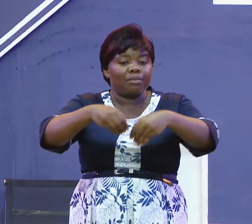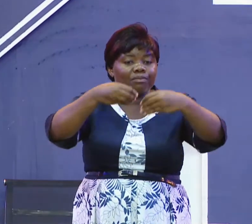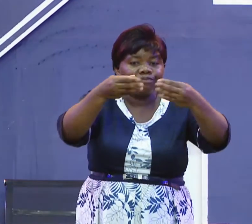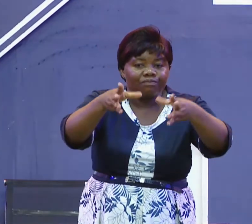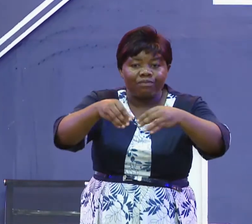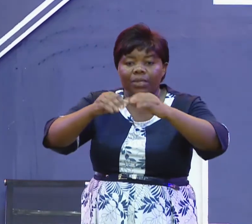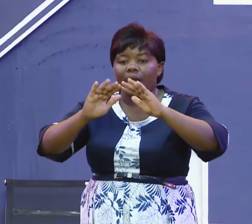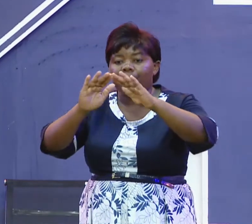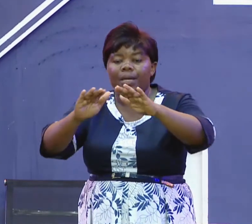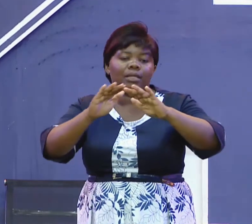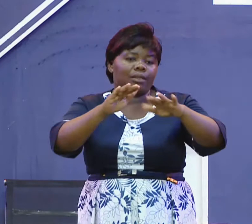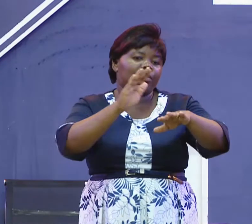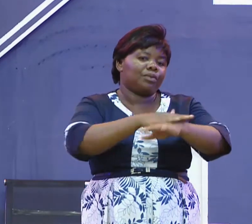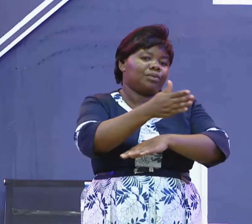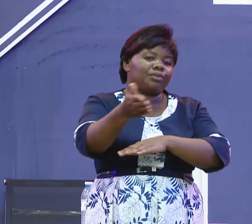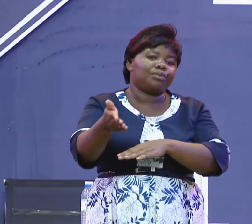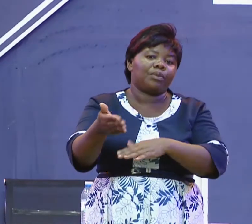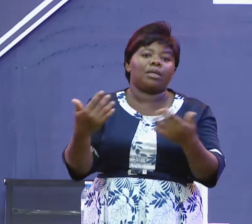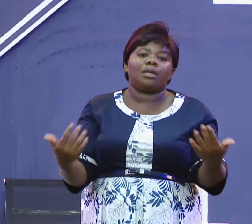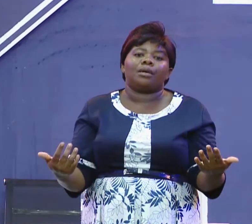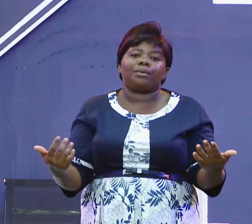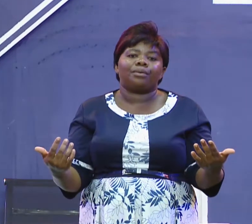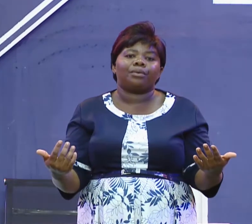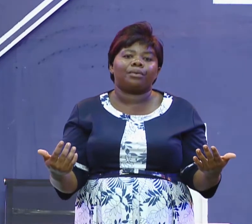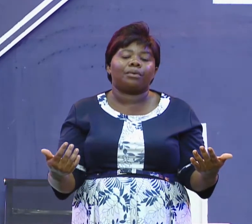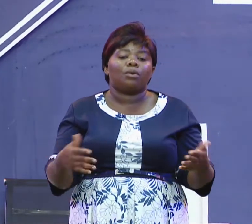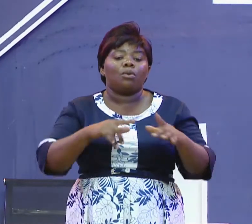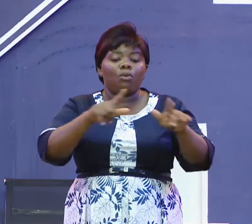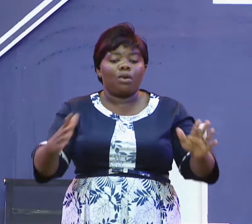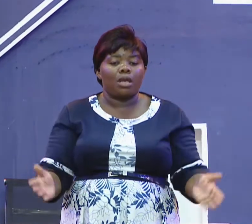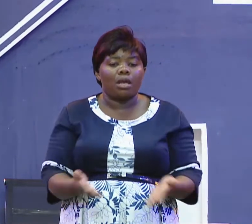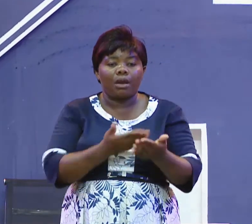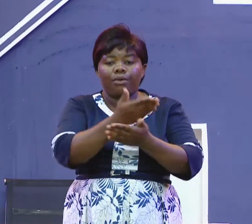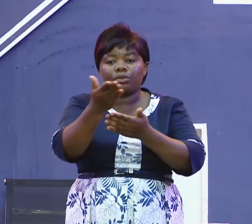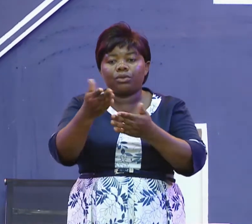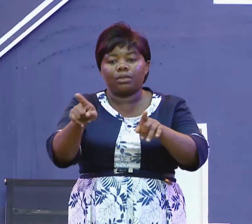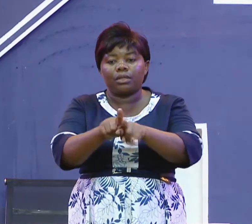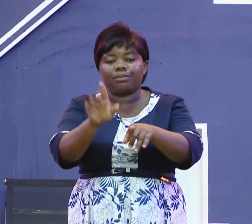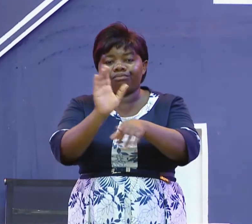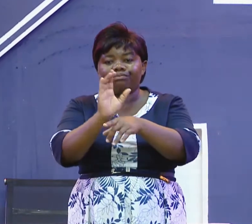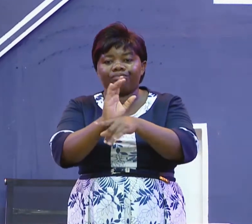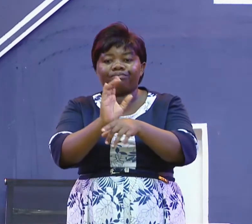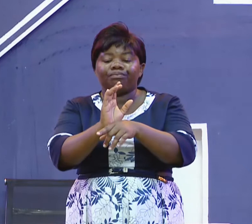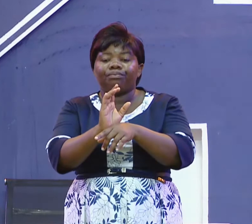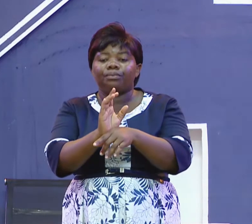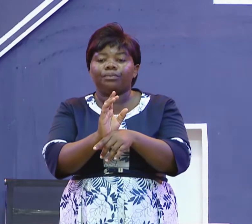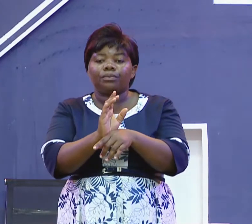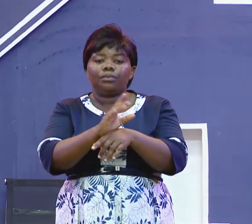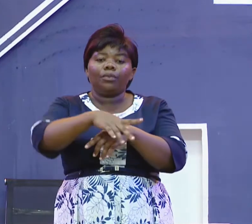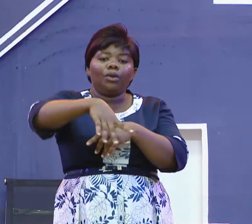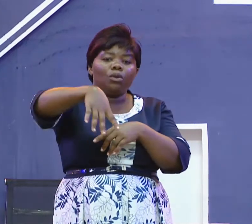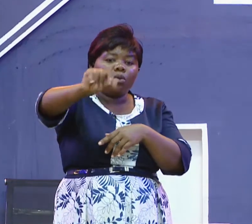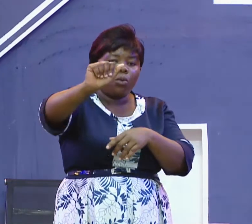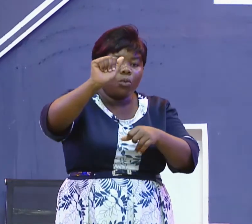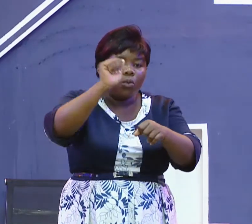God can give out a blessing on that. So, tubazamu amanyi ng'ekkanisa. We encourage you as the church. Gendo